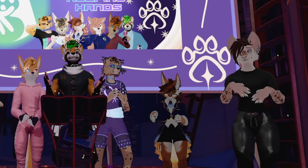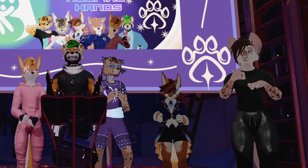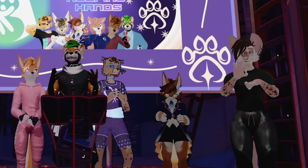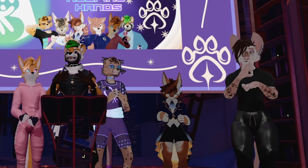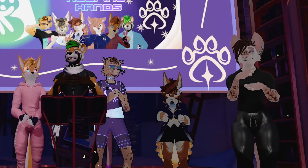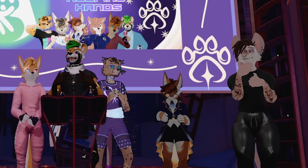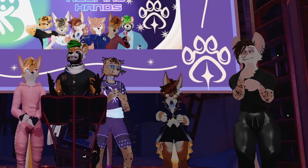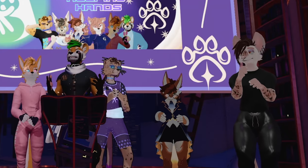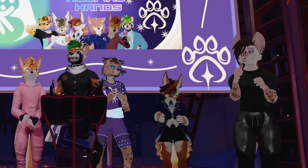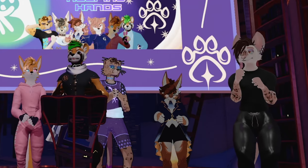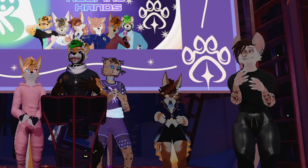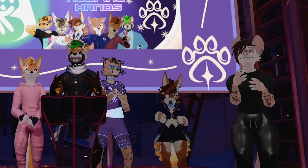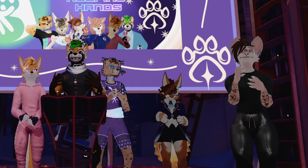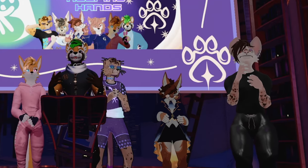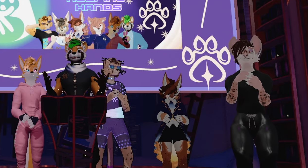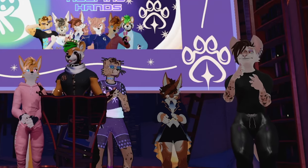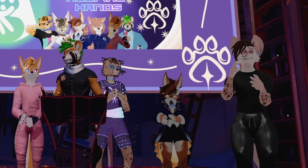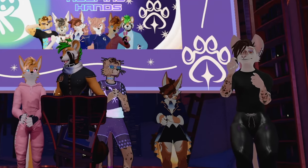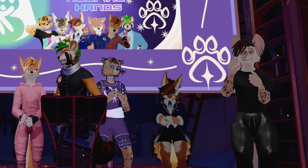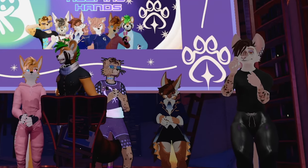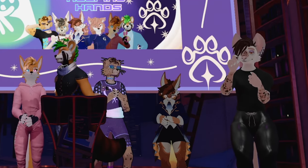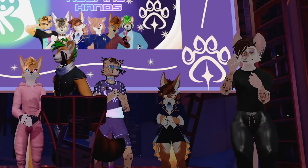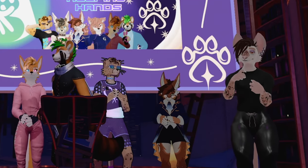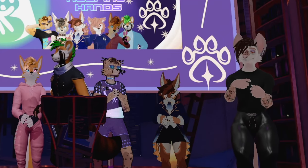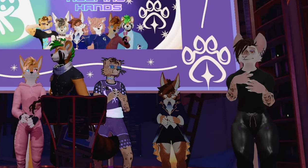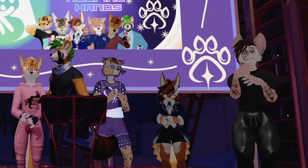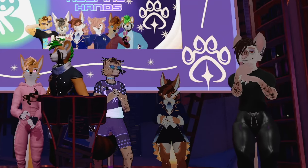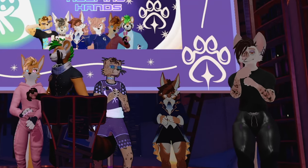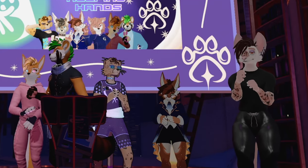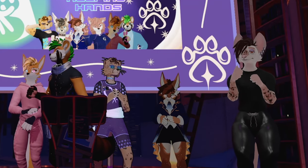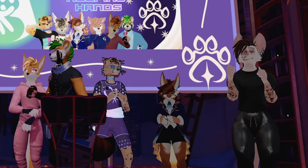made with the hand shape in mind to do sign language.